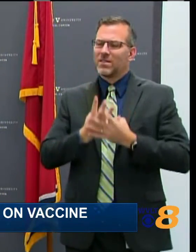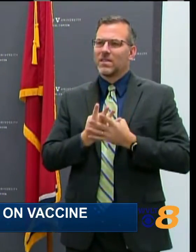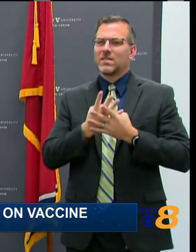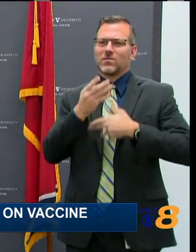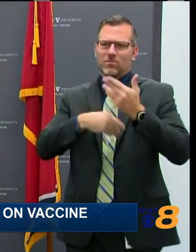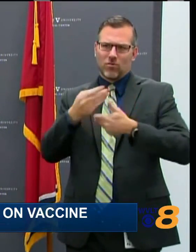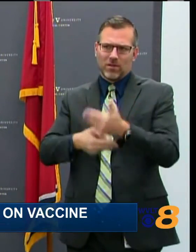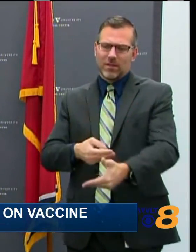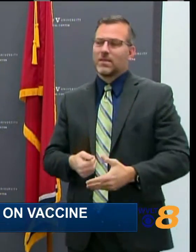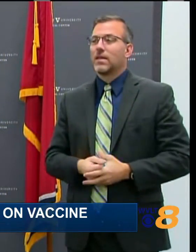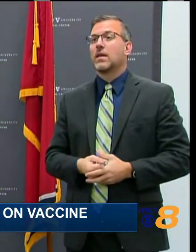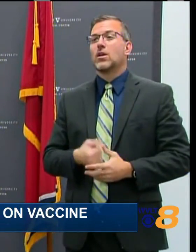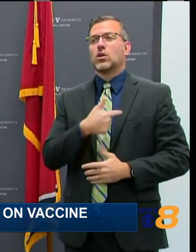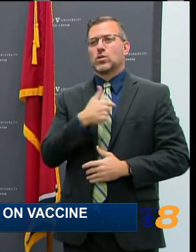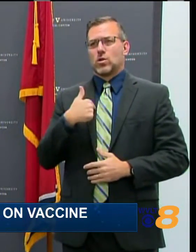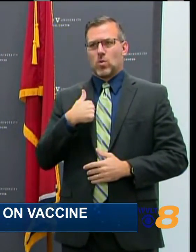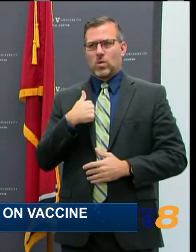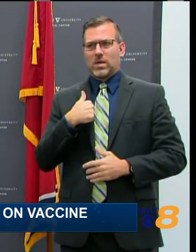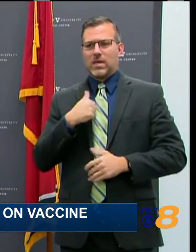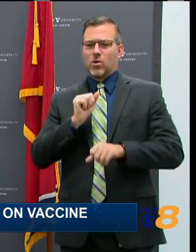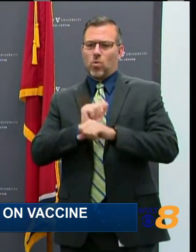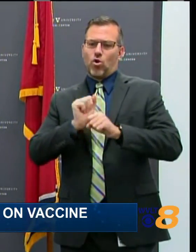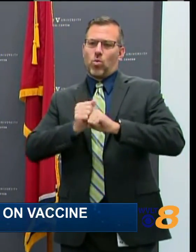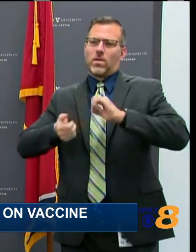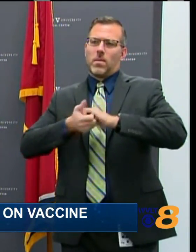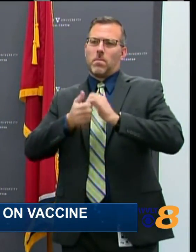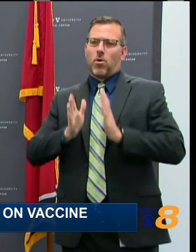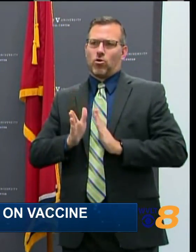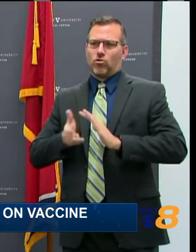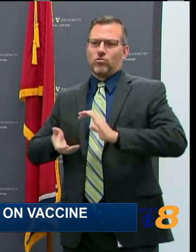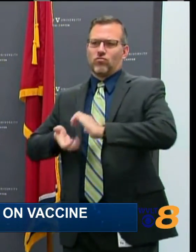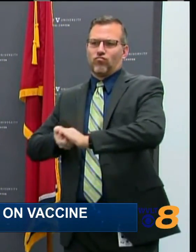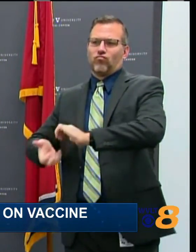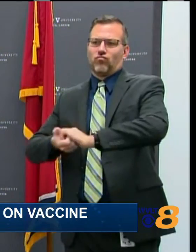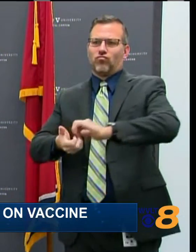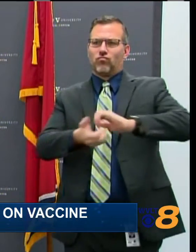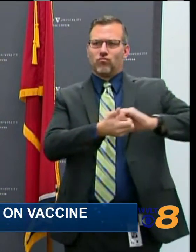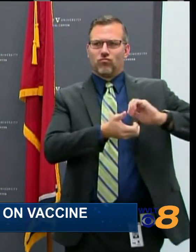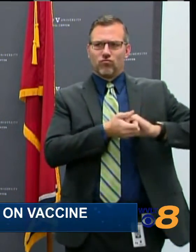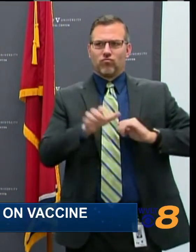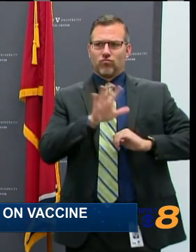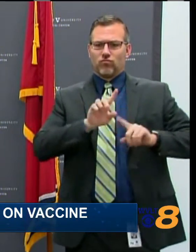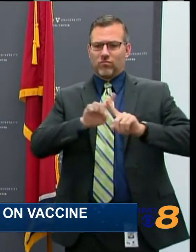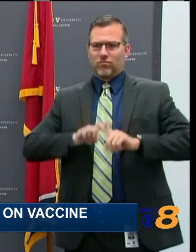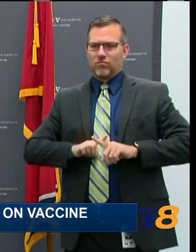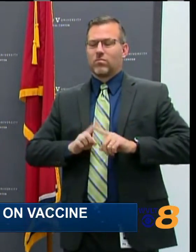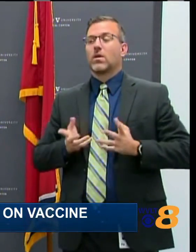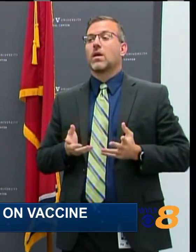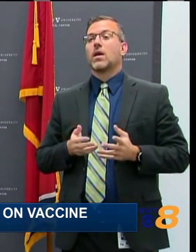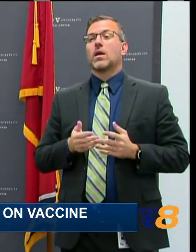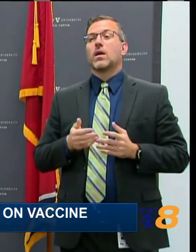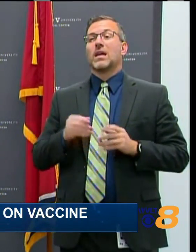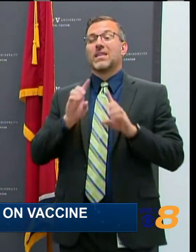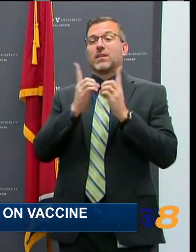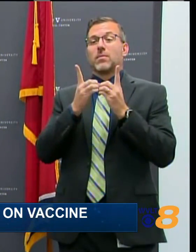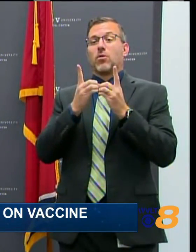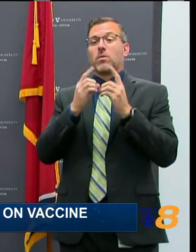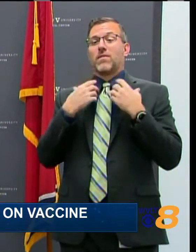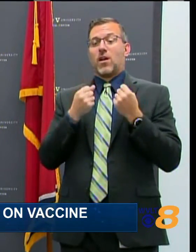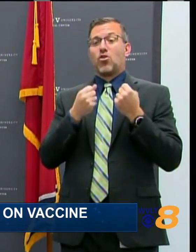hoped that they would. So we engaged with partners. First of all, within the Department of Health, we have a Department of